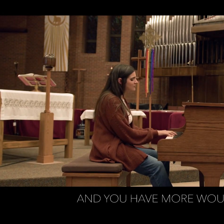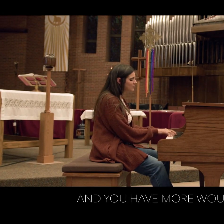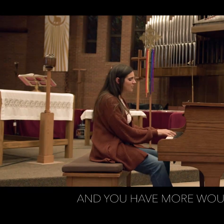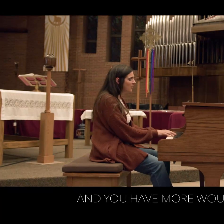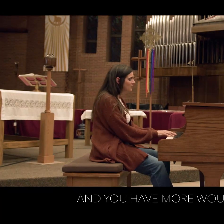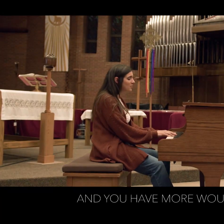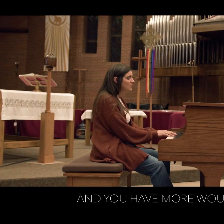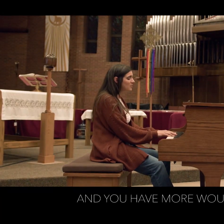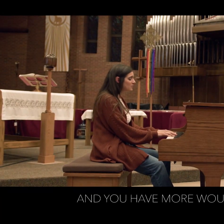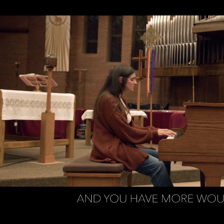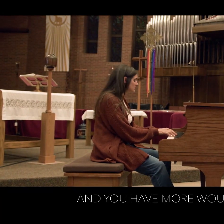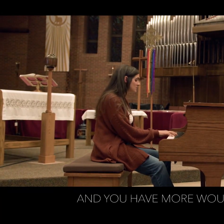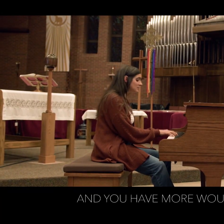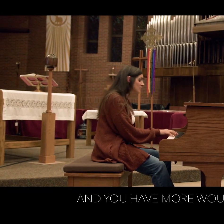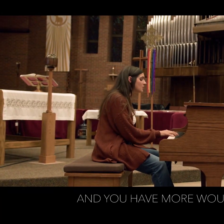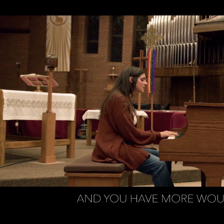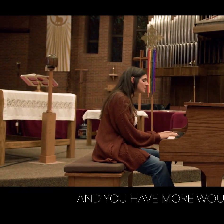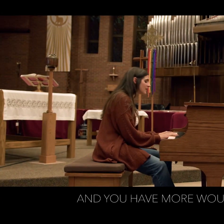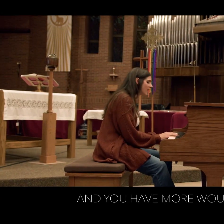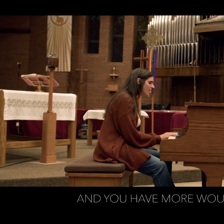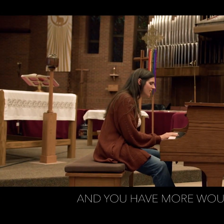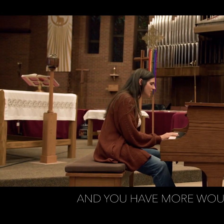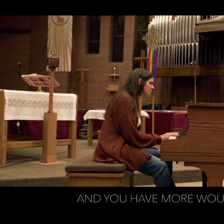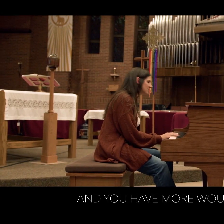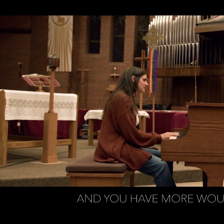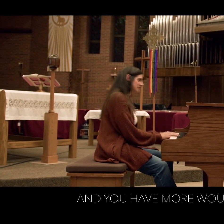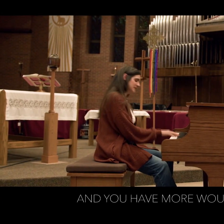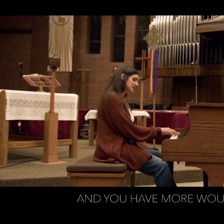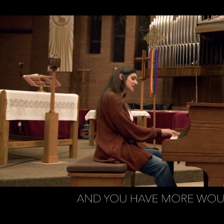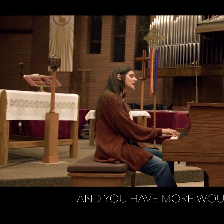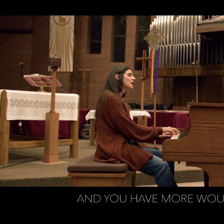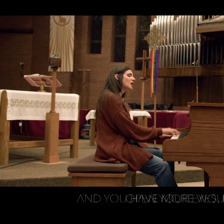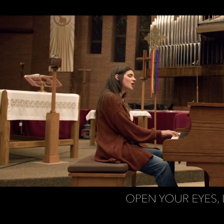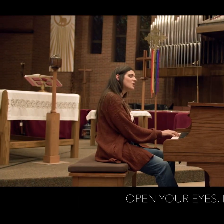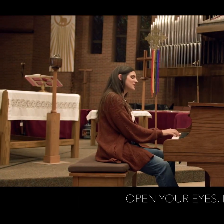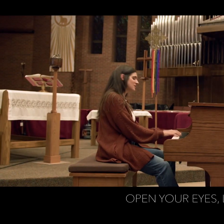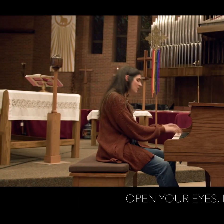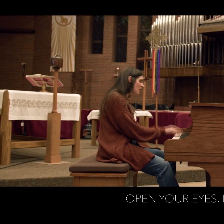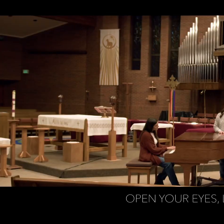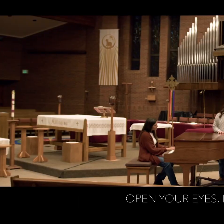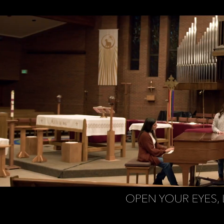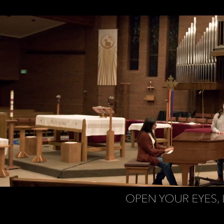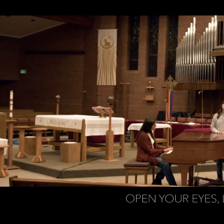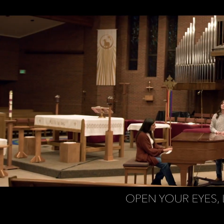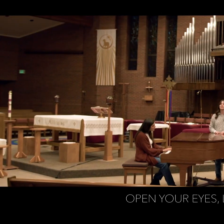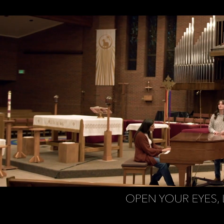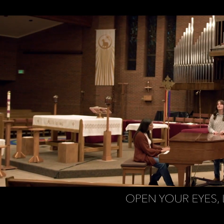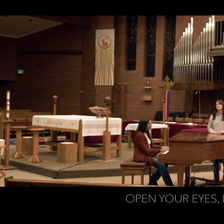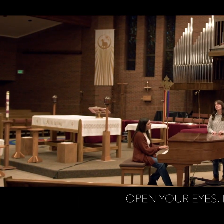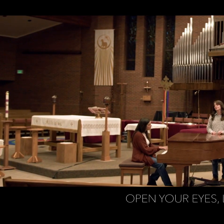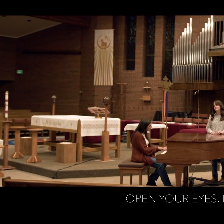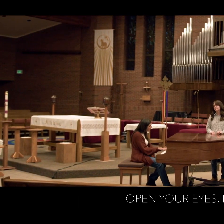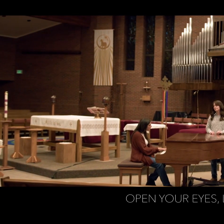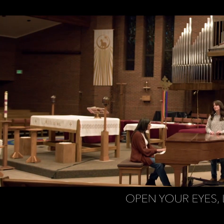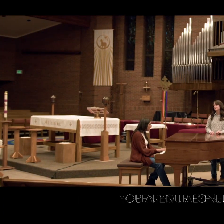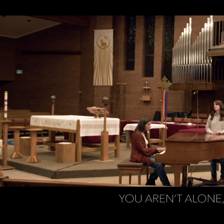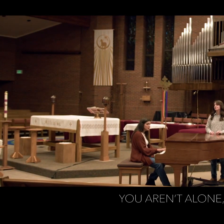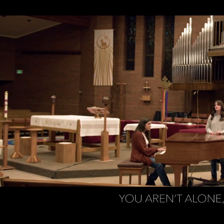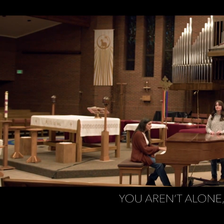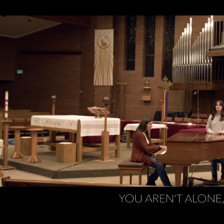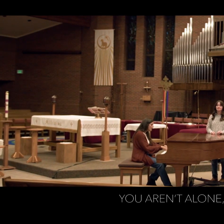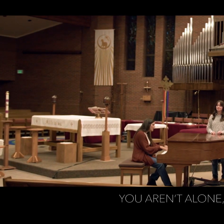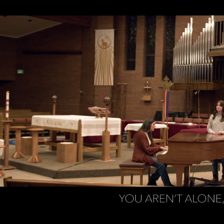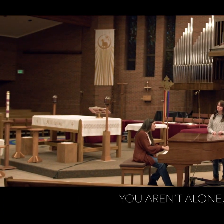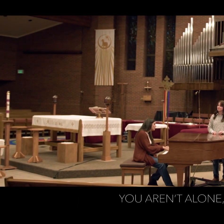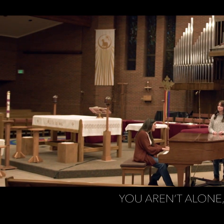and you have more wounds than you can count, open your eyes, look all around.